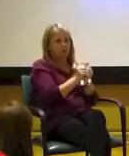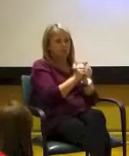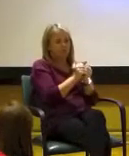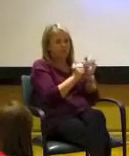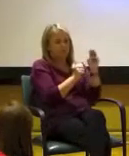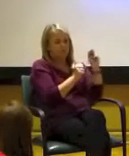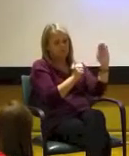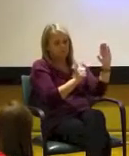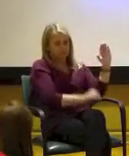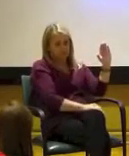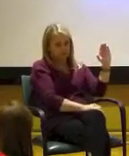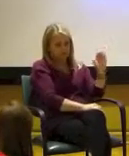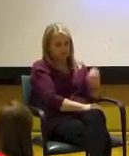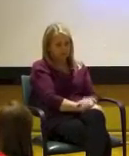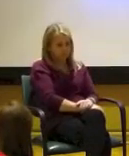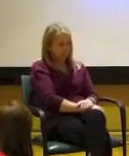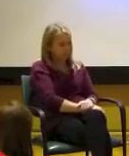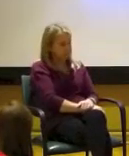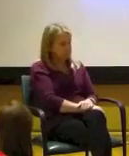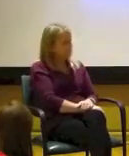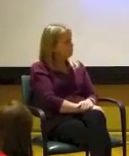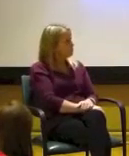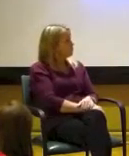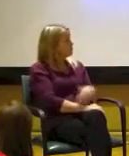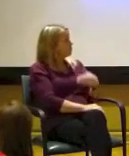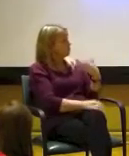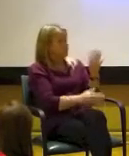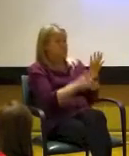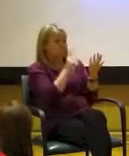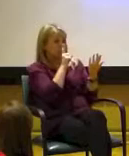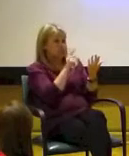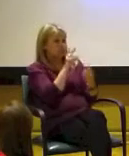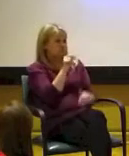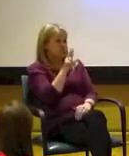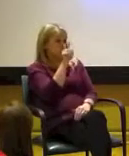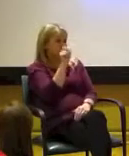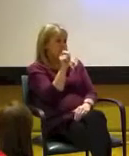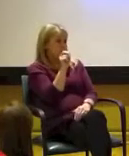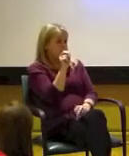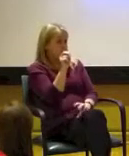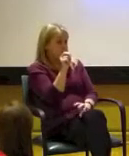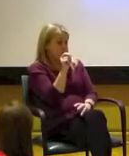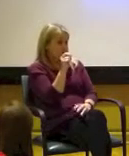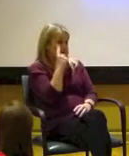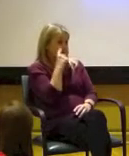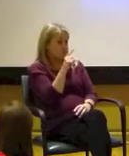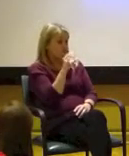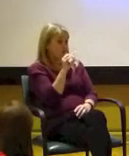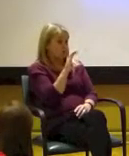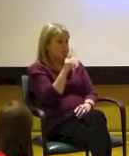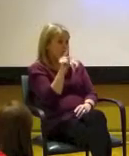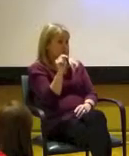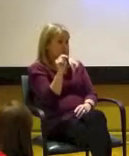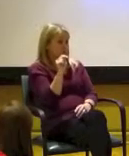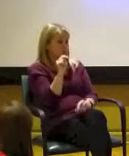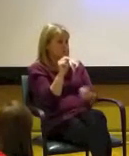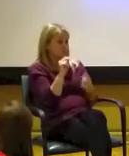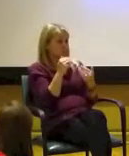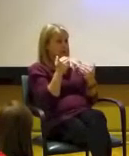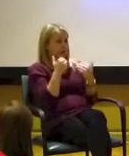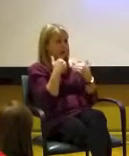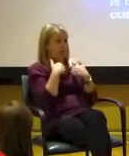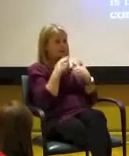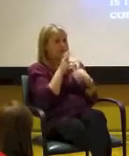in myelomeningocele. And it's extremely rare for occult dysraphisms to have